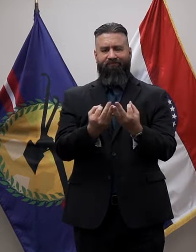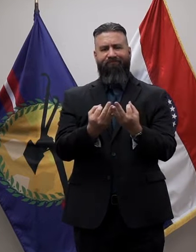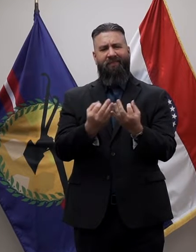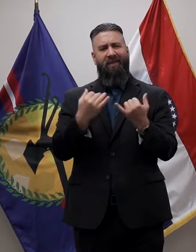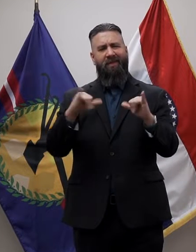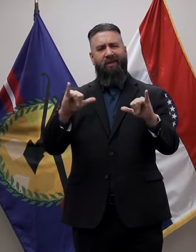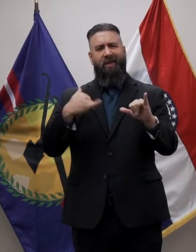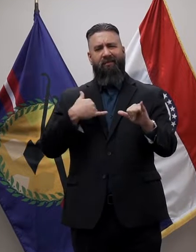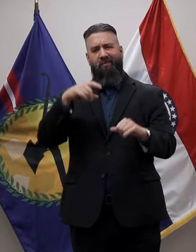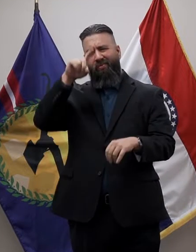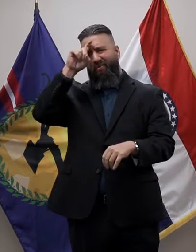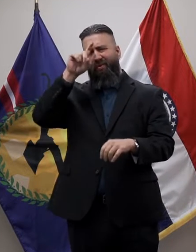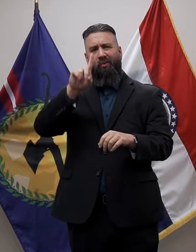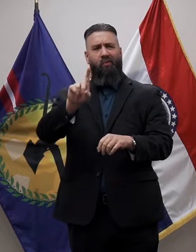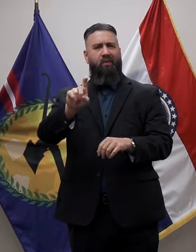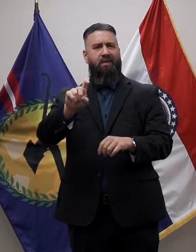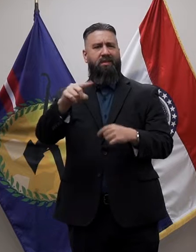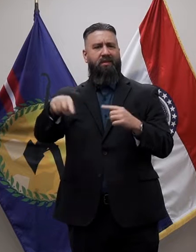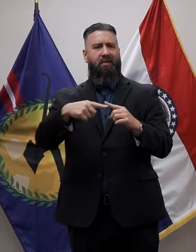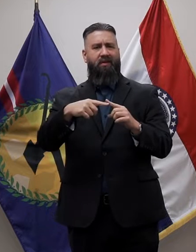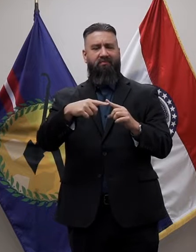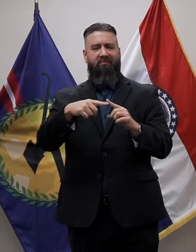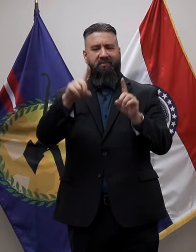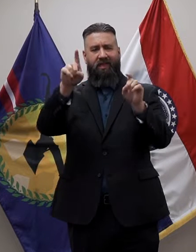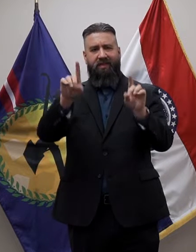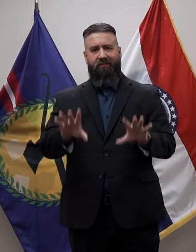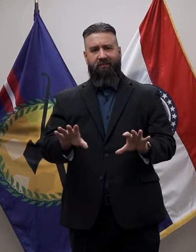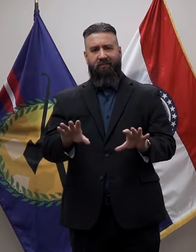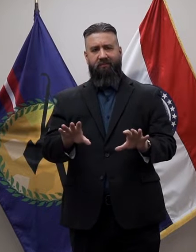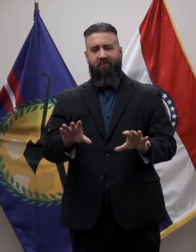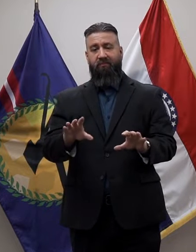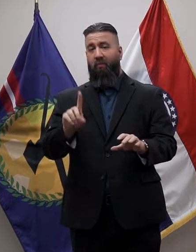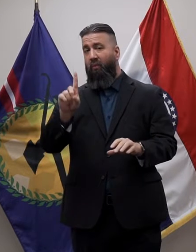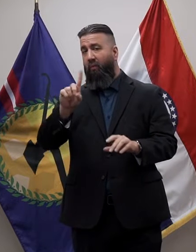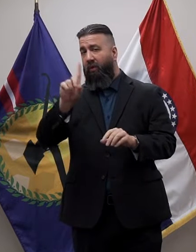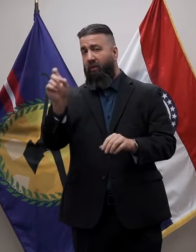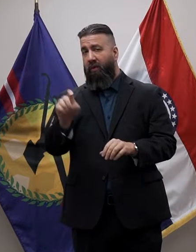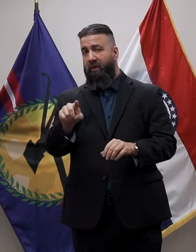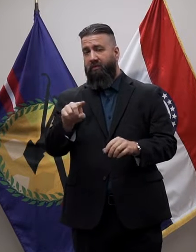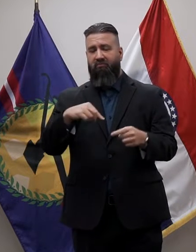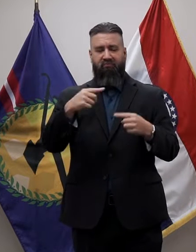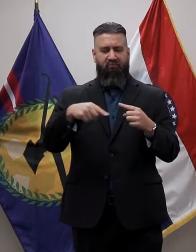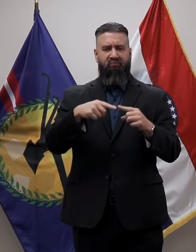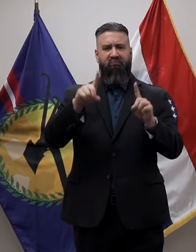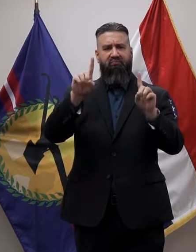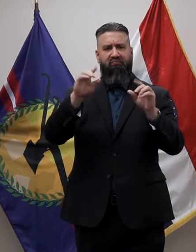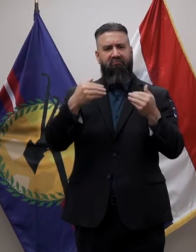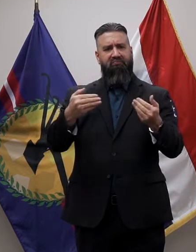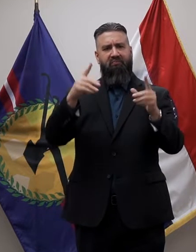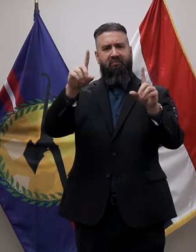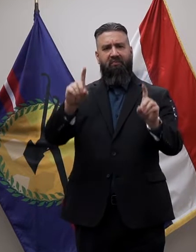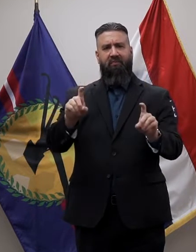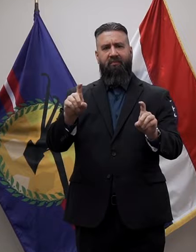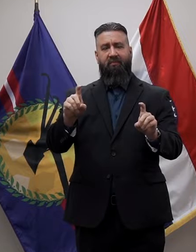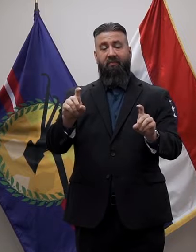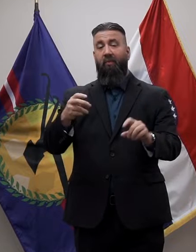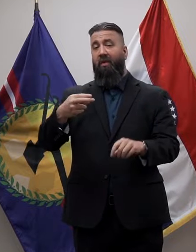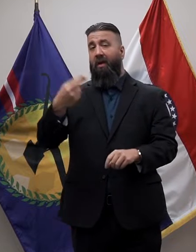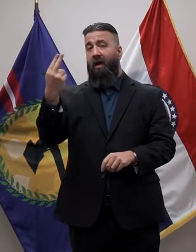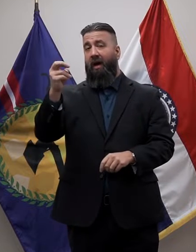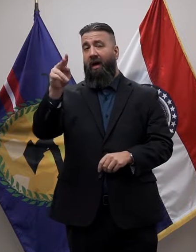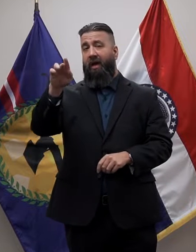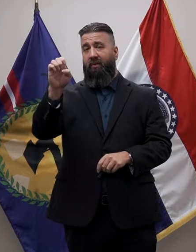testing. One is, when should I get tested? With the high rates of community transmission in St. Louis County, you should get